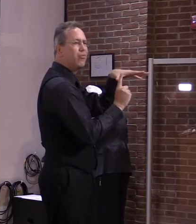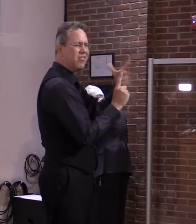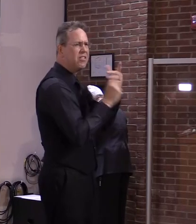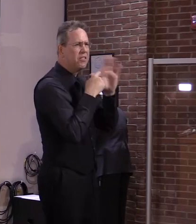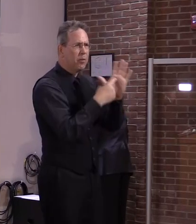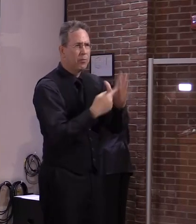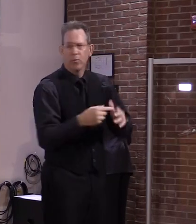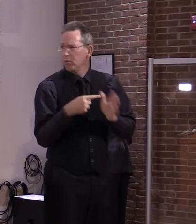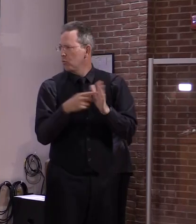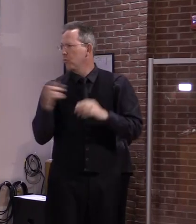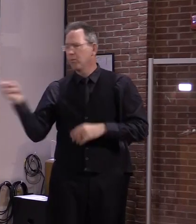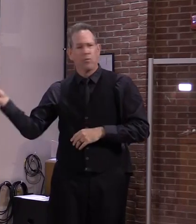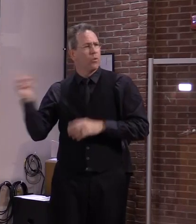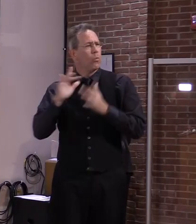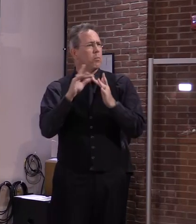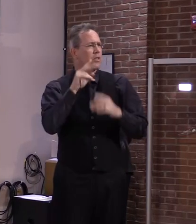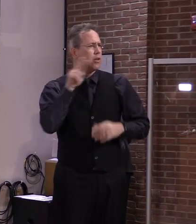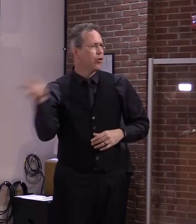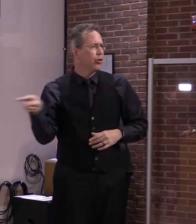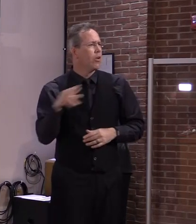will be updated today.